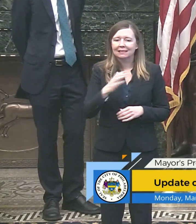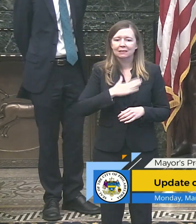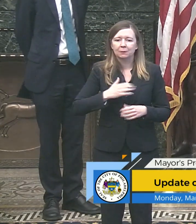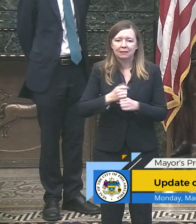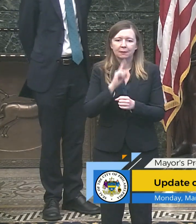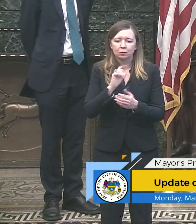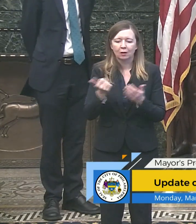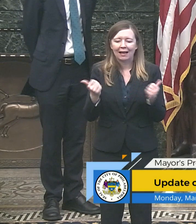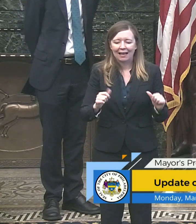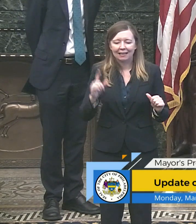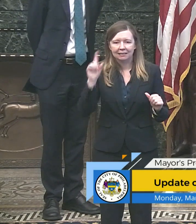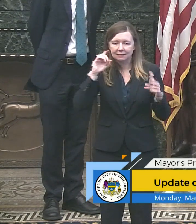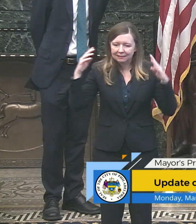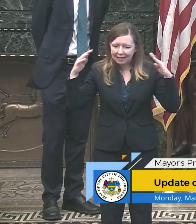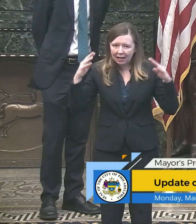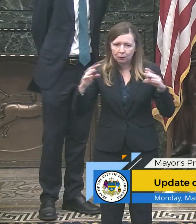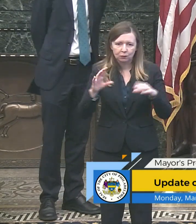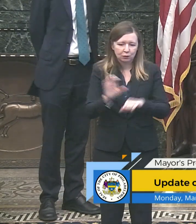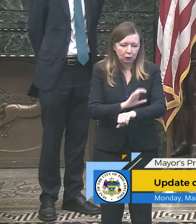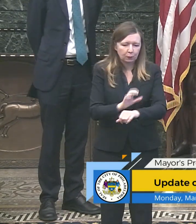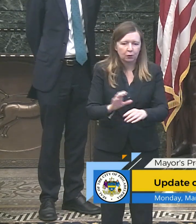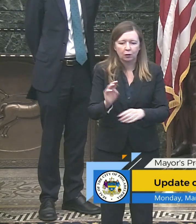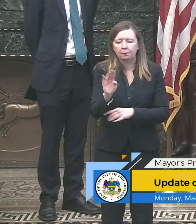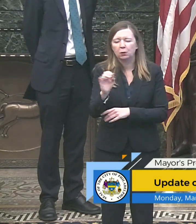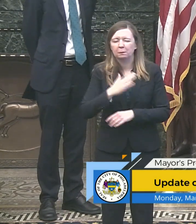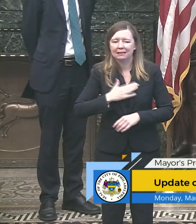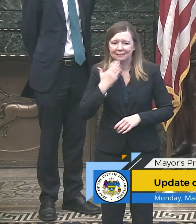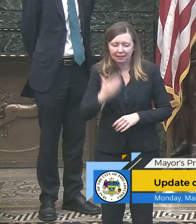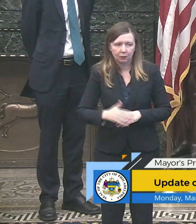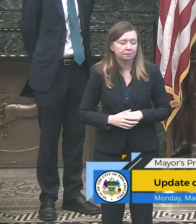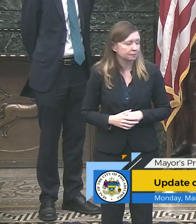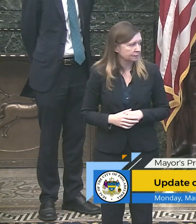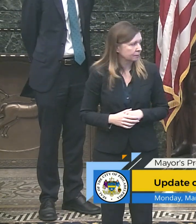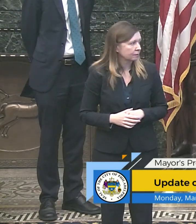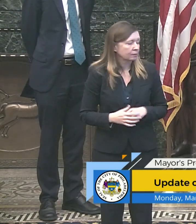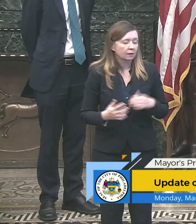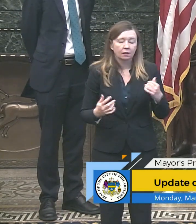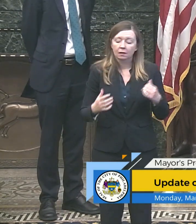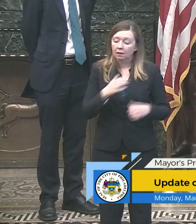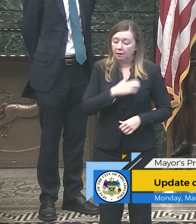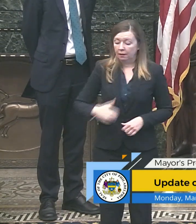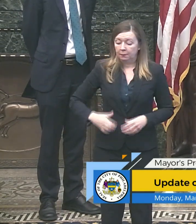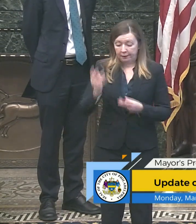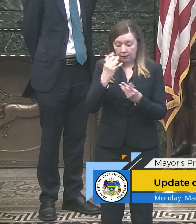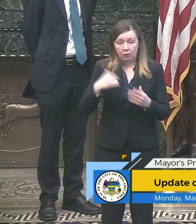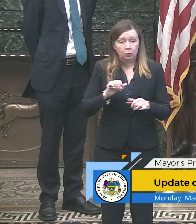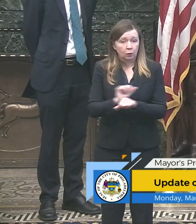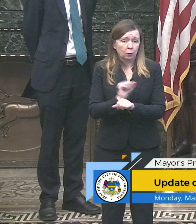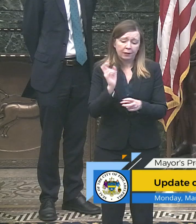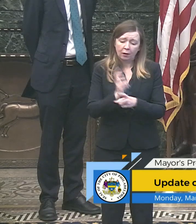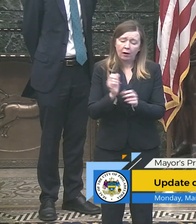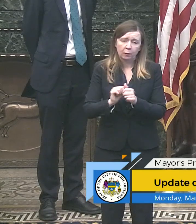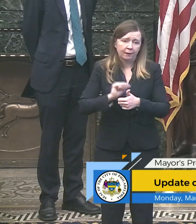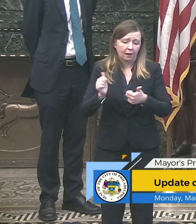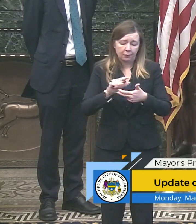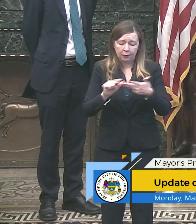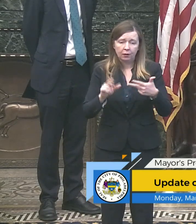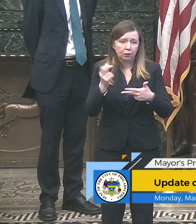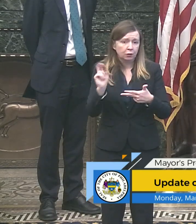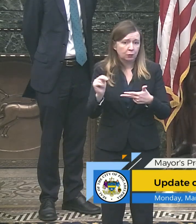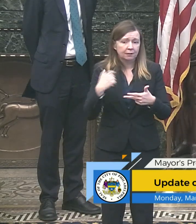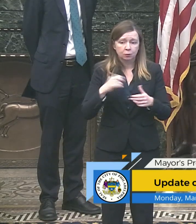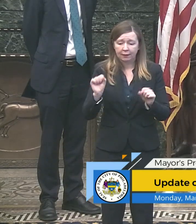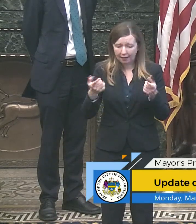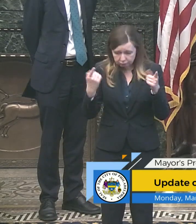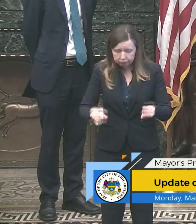any sounds you have going on your computer are muted. Thank you. We're just Mayor? working hard with our other three bargaining units to get a deal so we